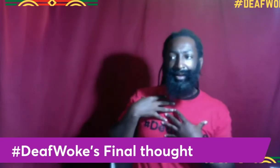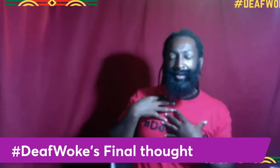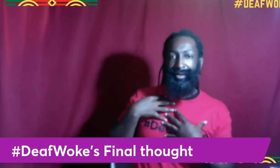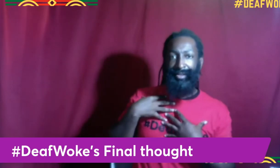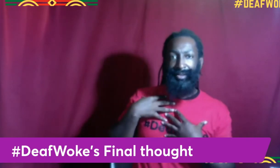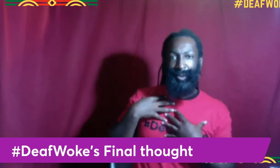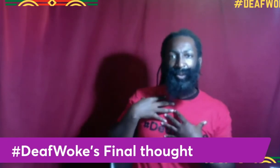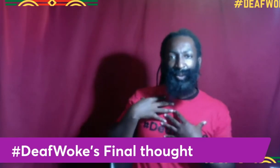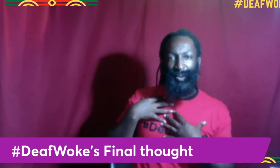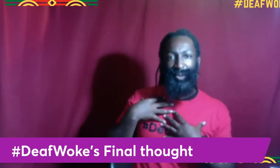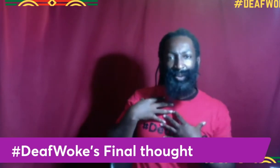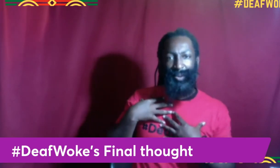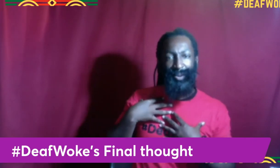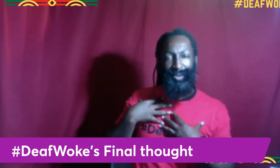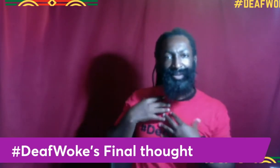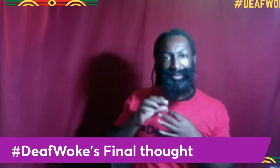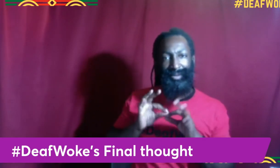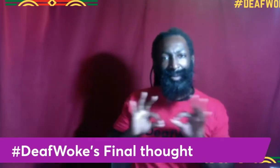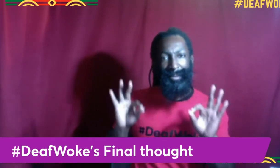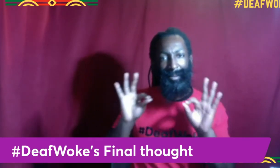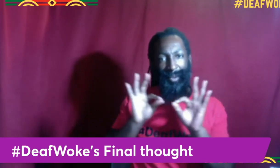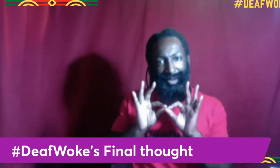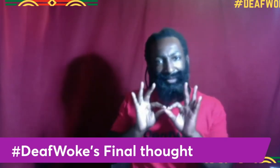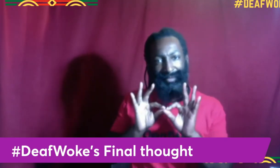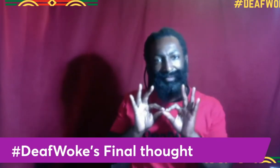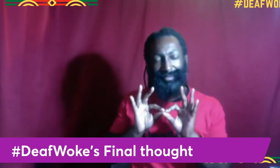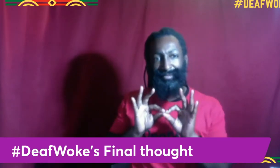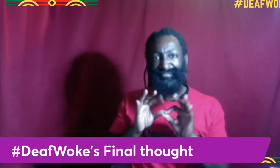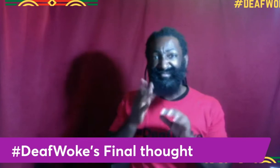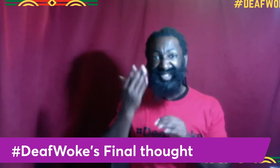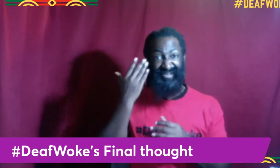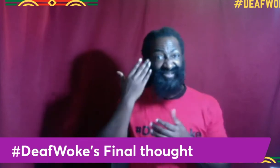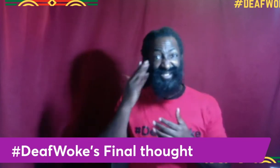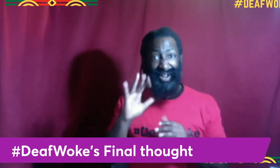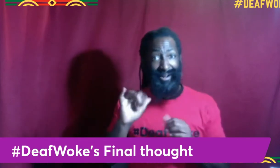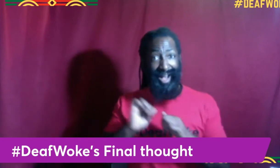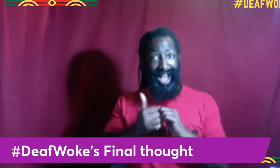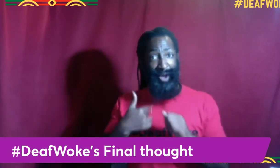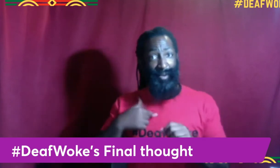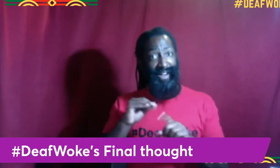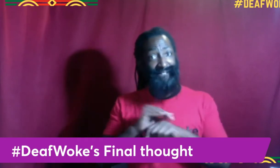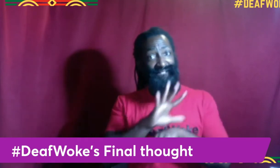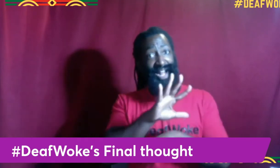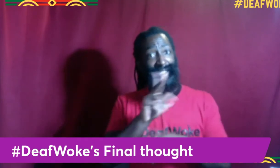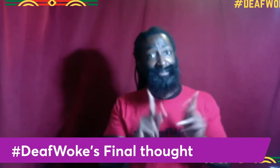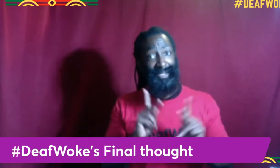bravery, to see hopefully that her story can resonate with you.